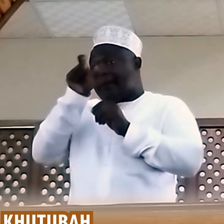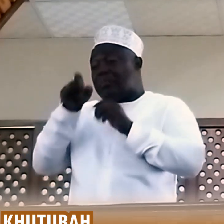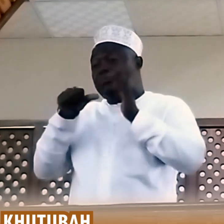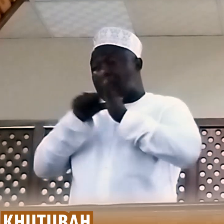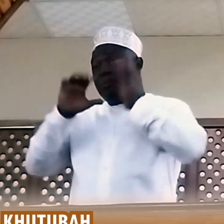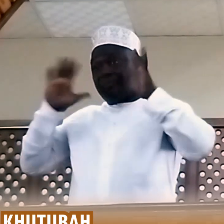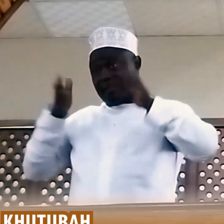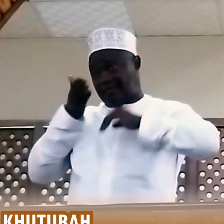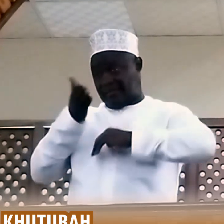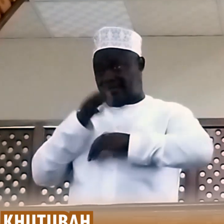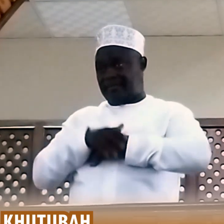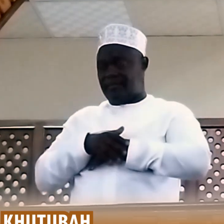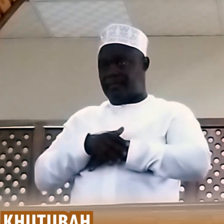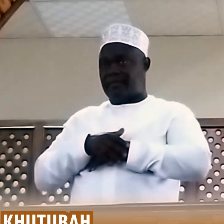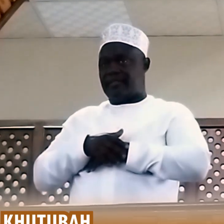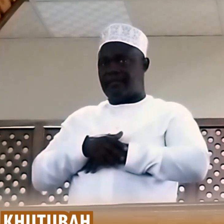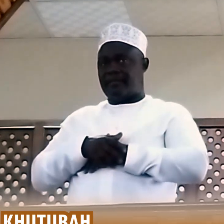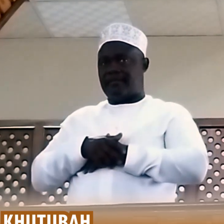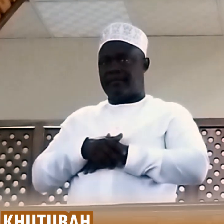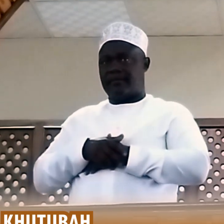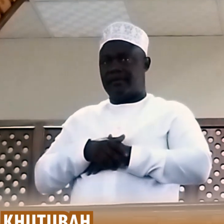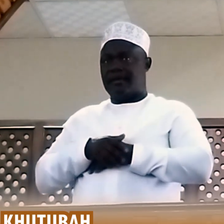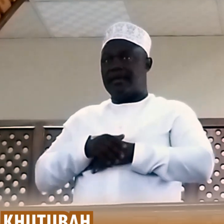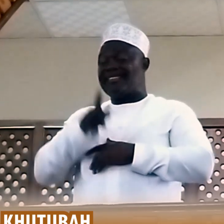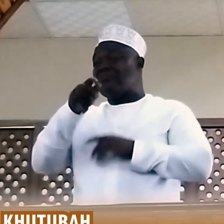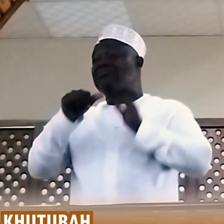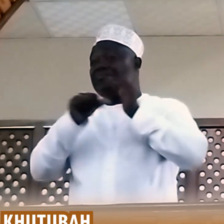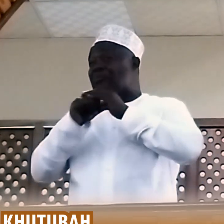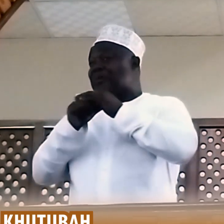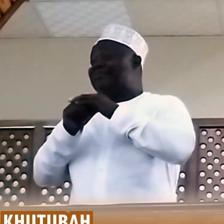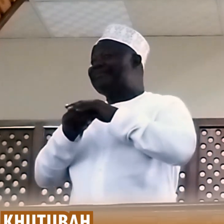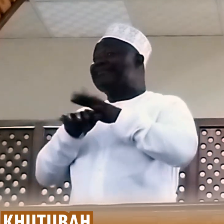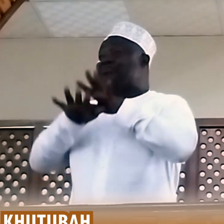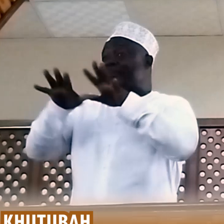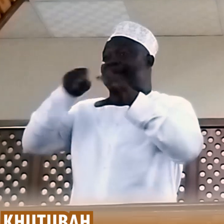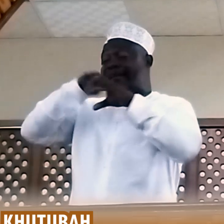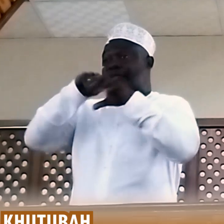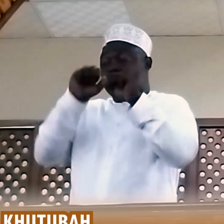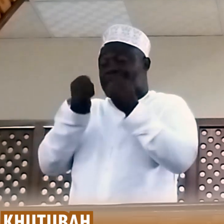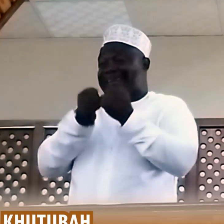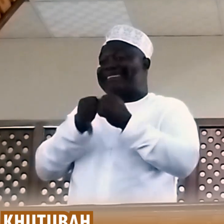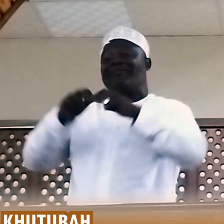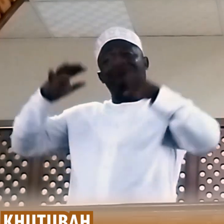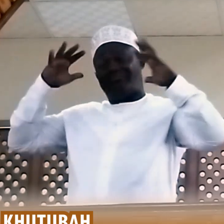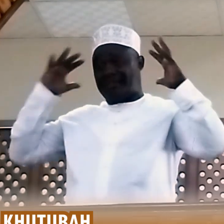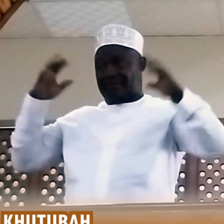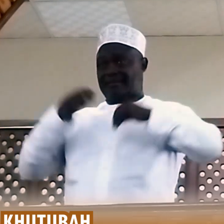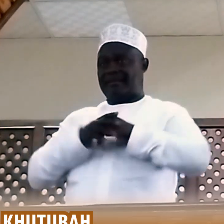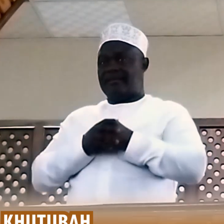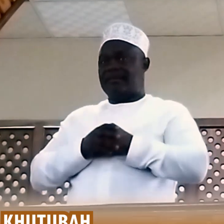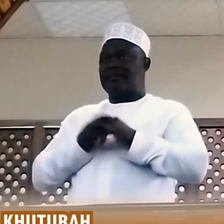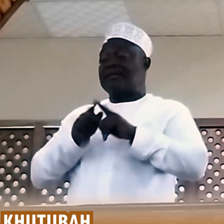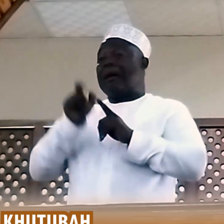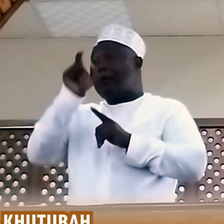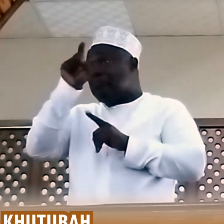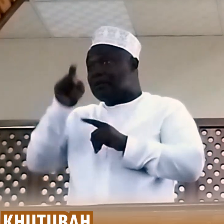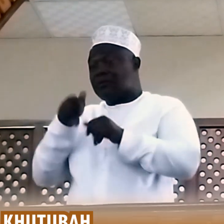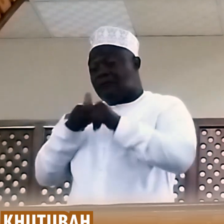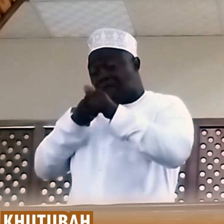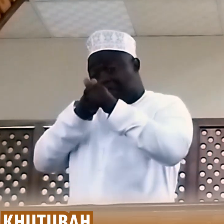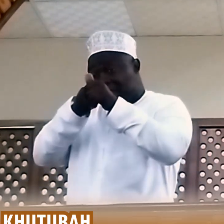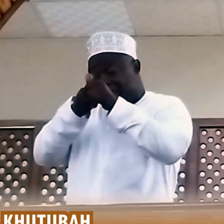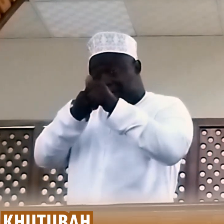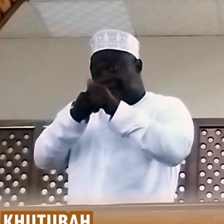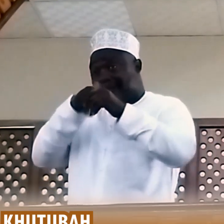great, and its effect to society is great. No one falls into